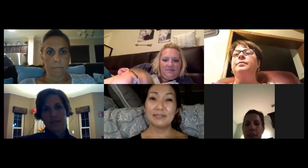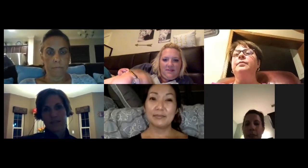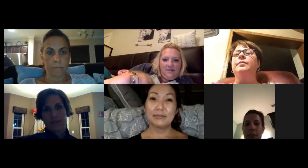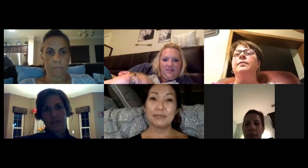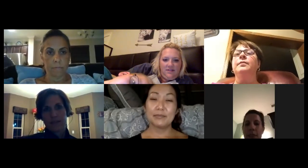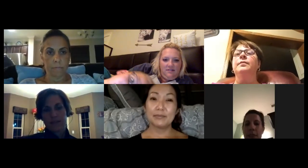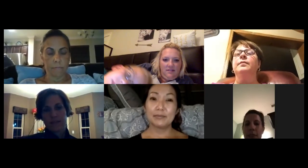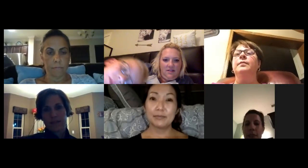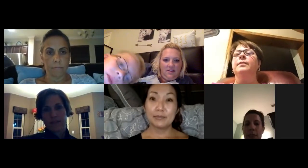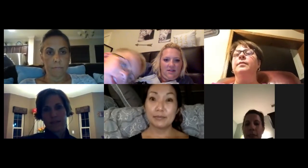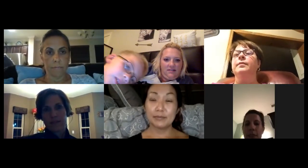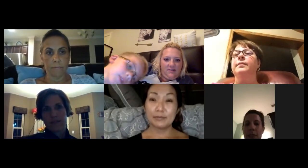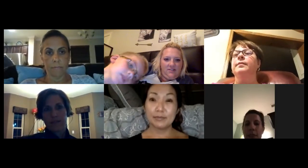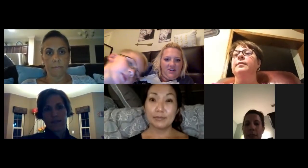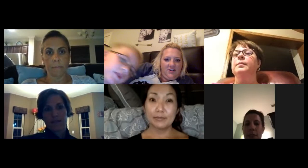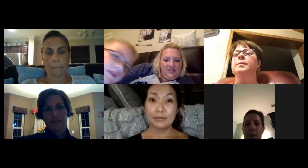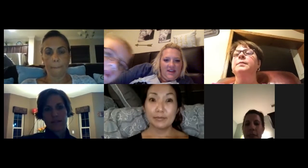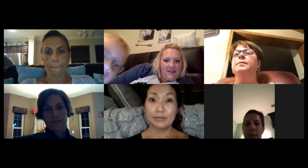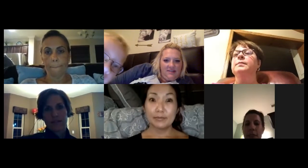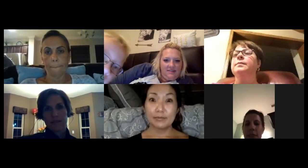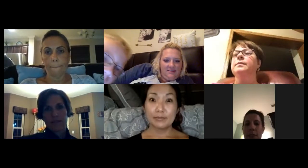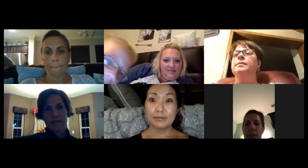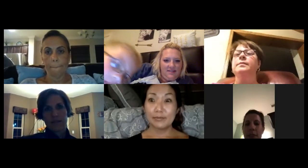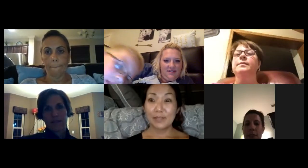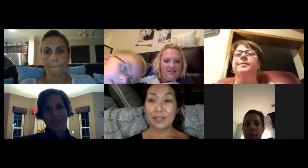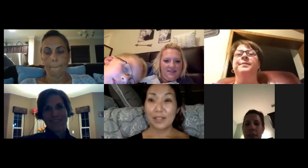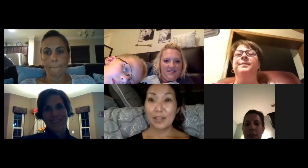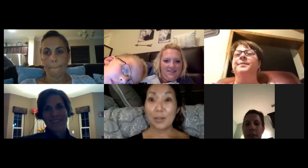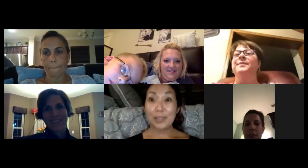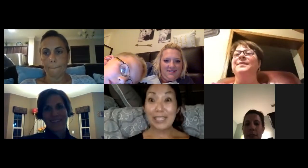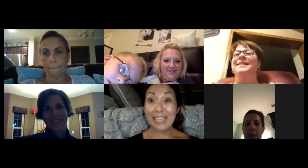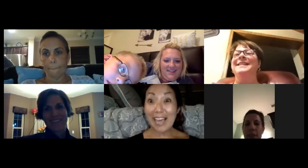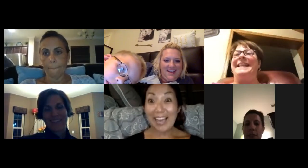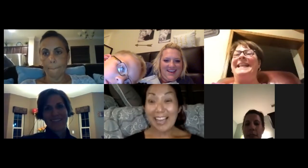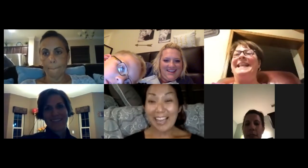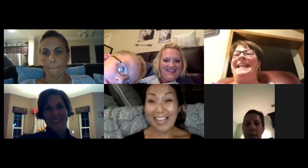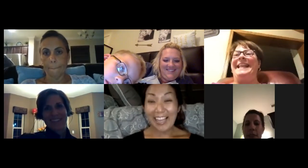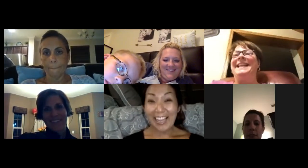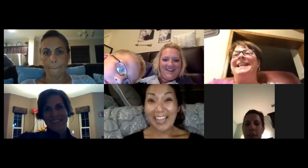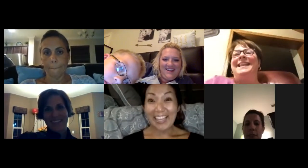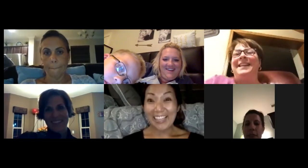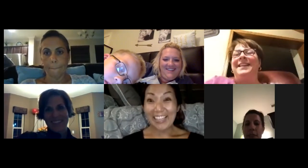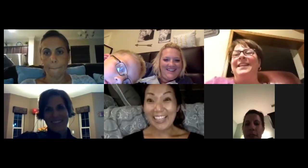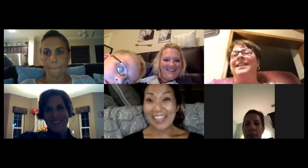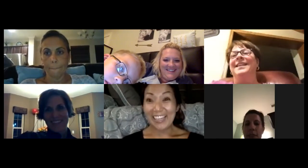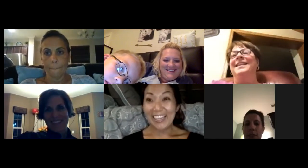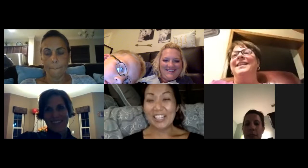Sounds good. Susan, are you excited? Oh, me? Yeah. You ready to go?